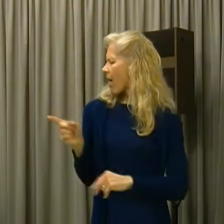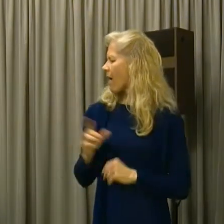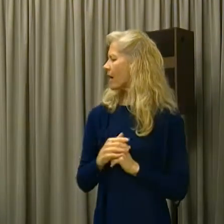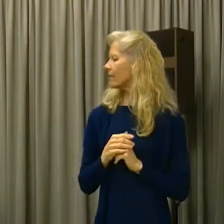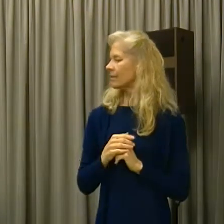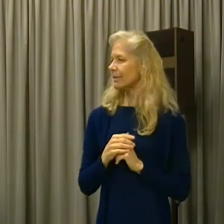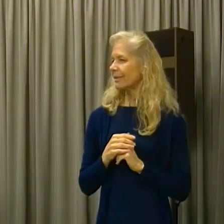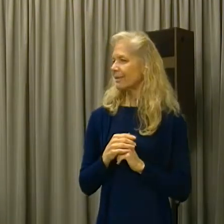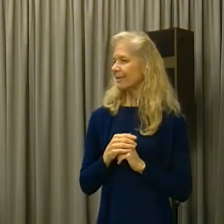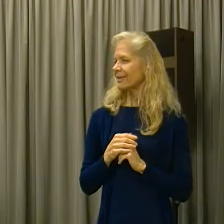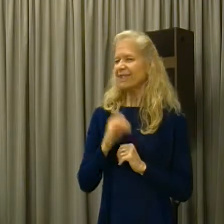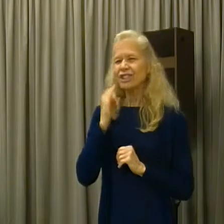and she hadn't been invited.